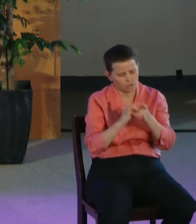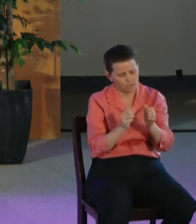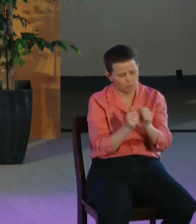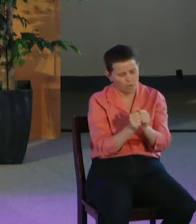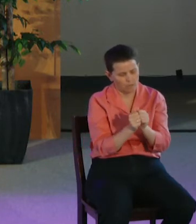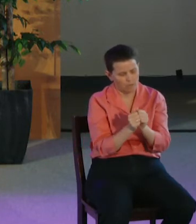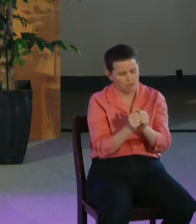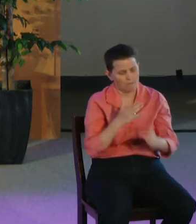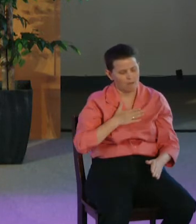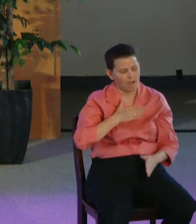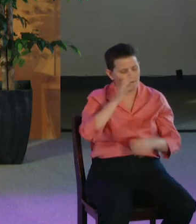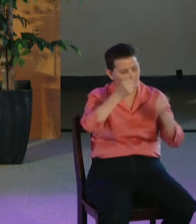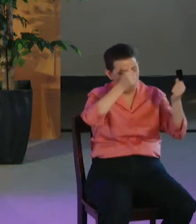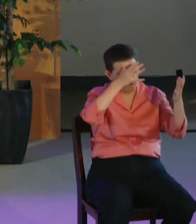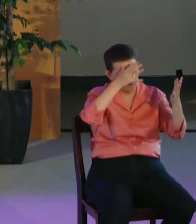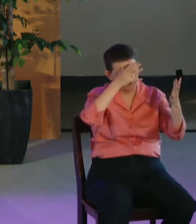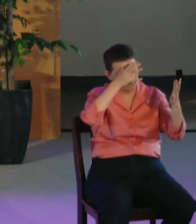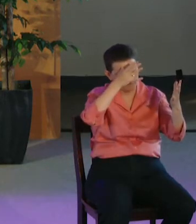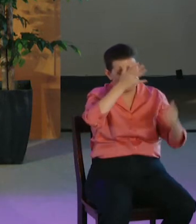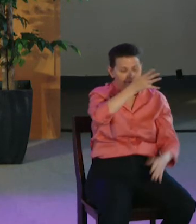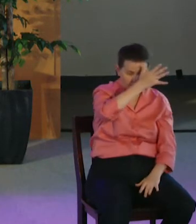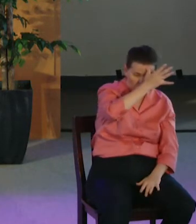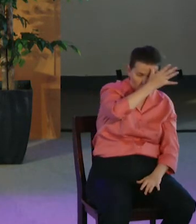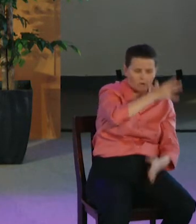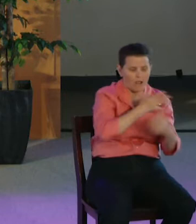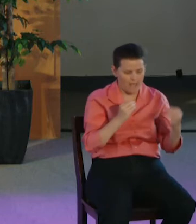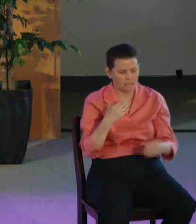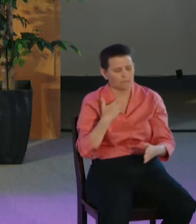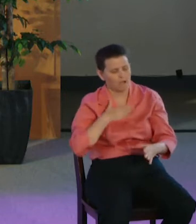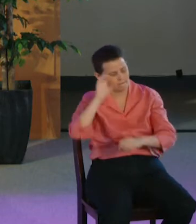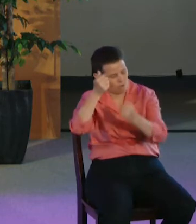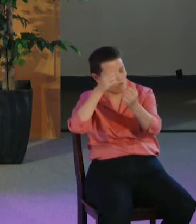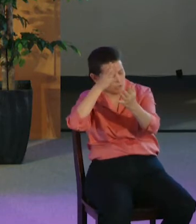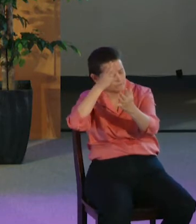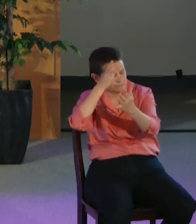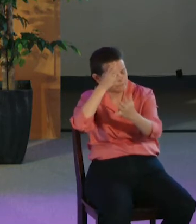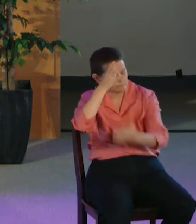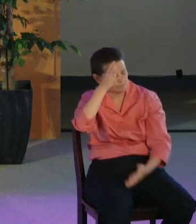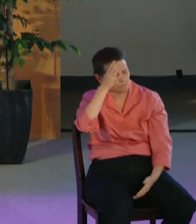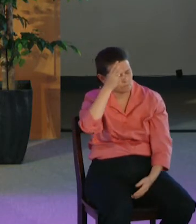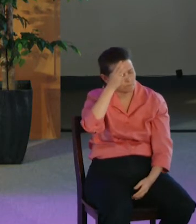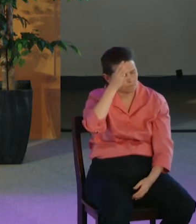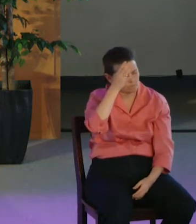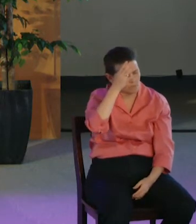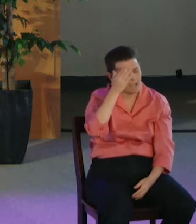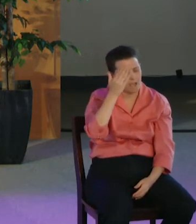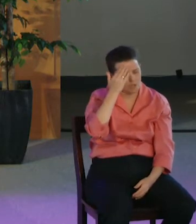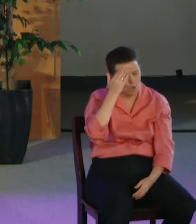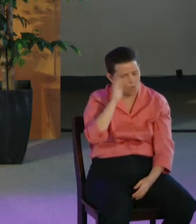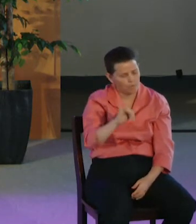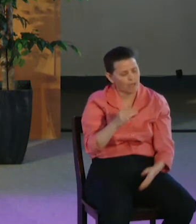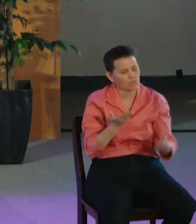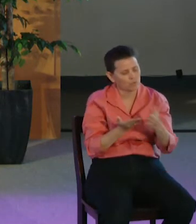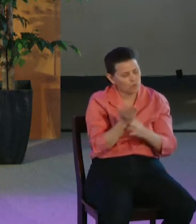And even as I do so in the knowledge and the awareness that I am also blessing the divine Mother in that